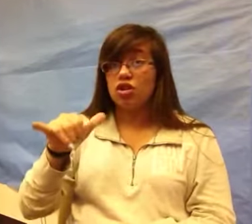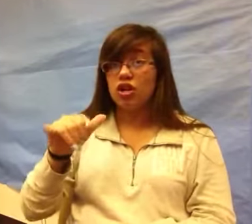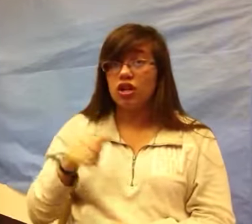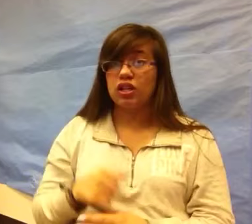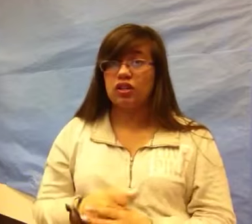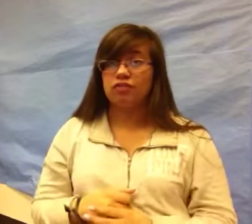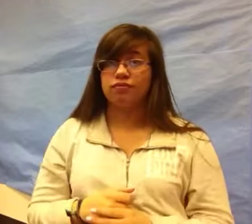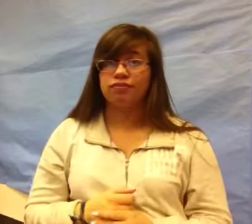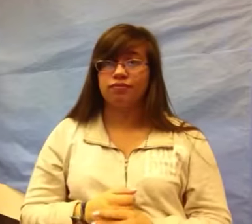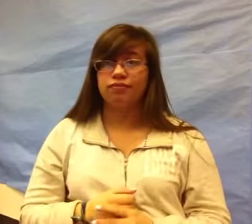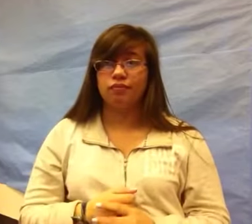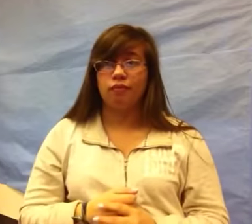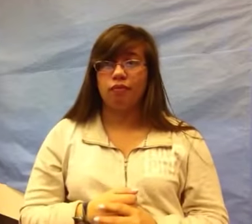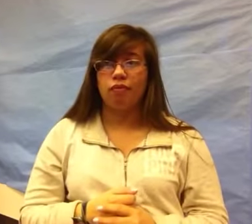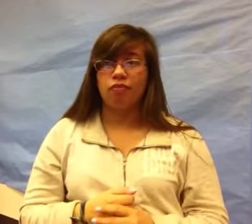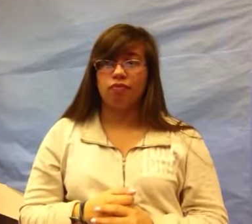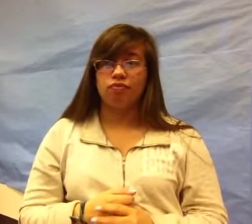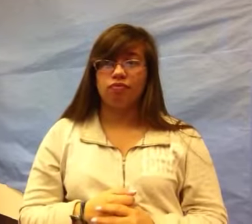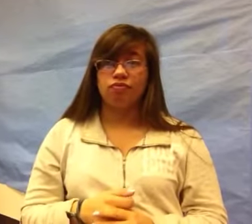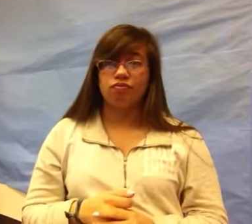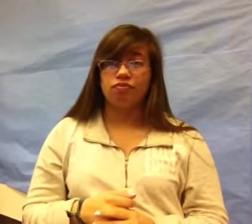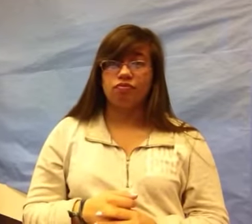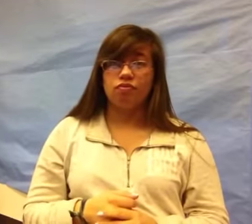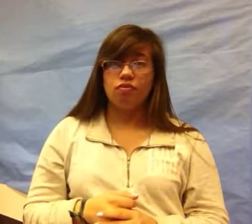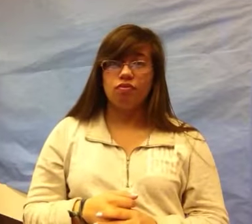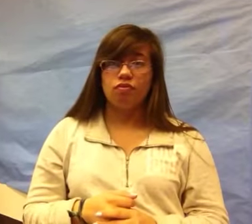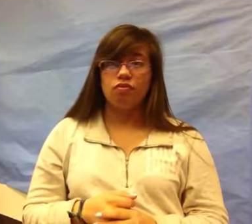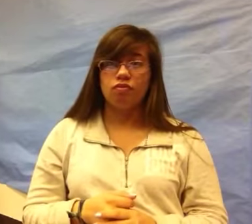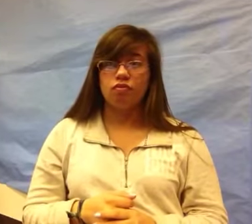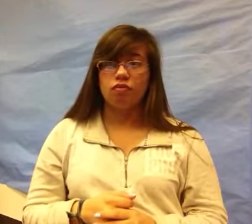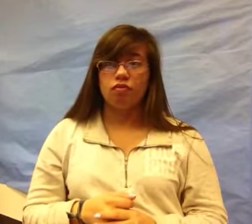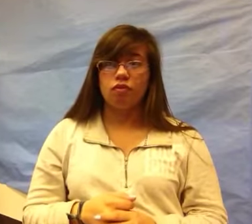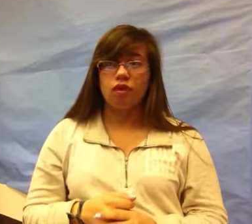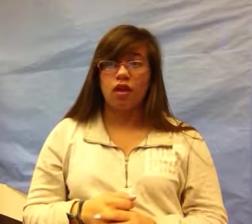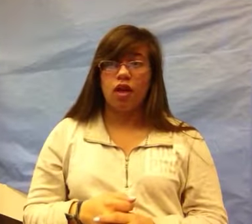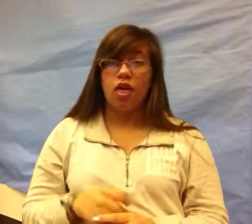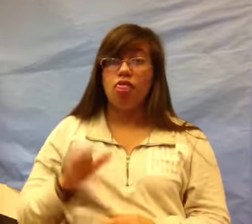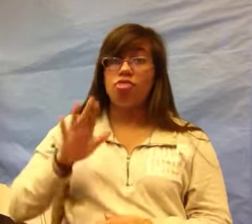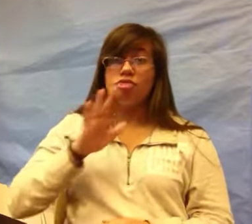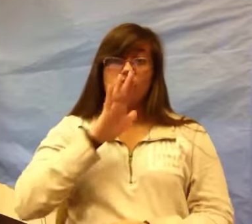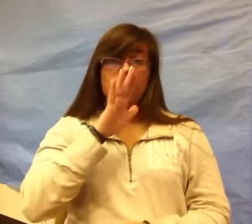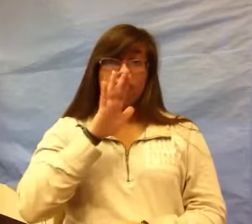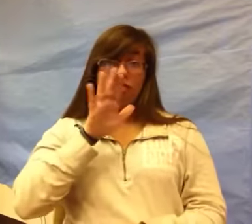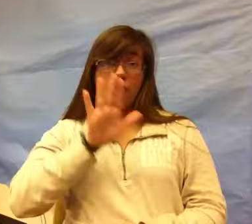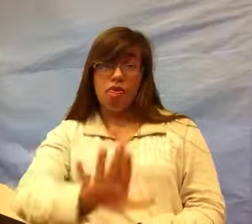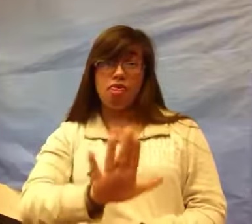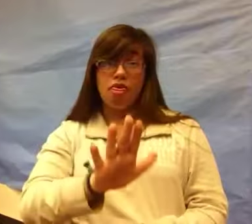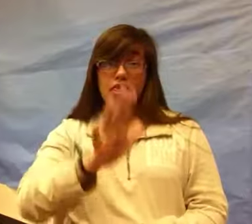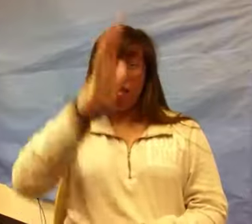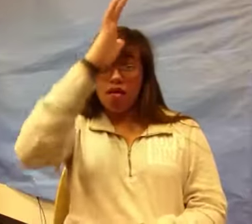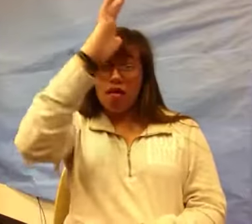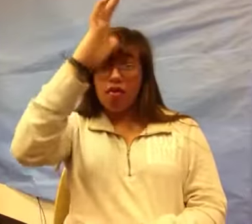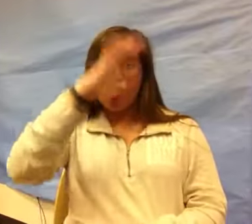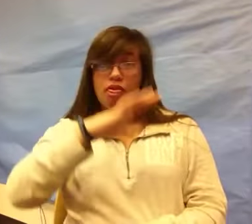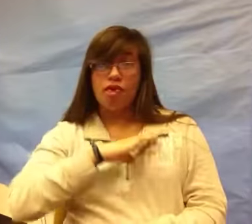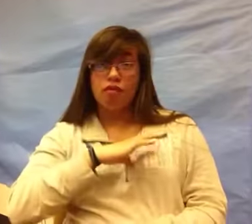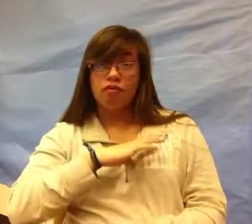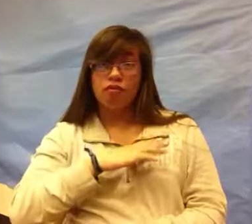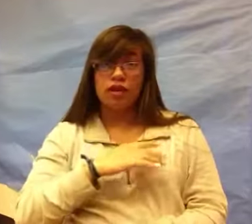bridge. And they were way more likely to call the researcher than if they went across the not shaky bridge. So